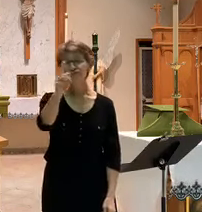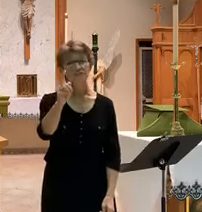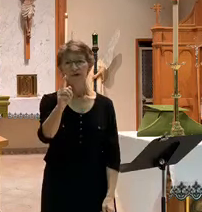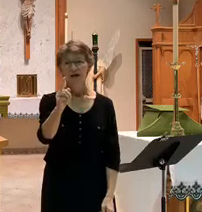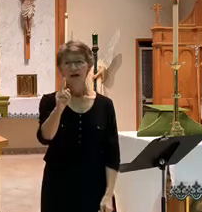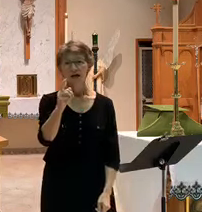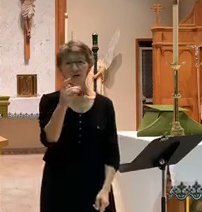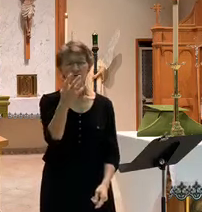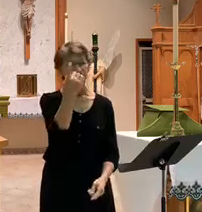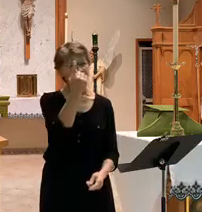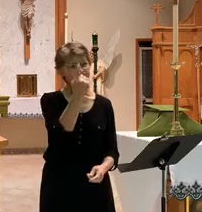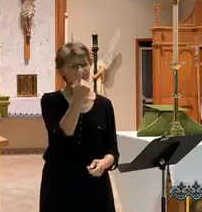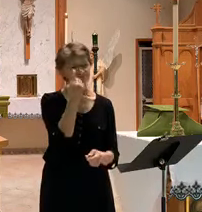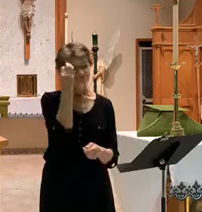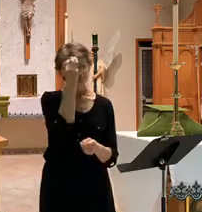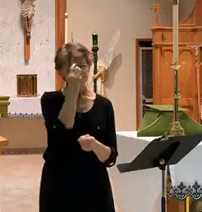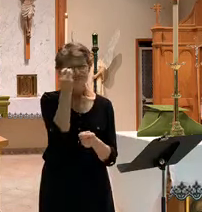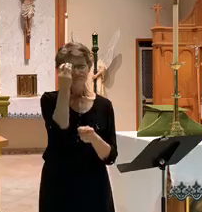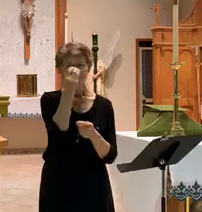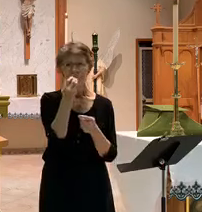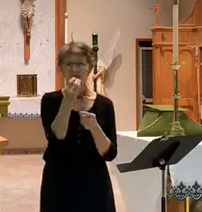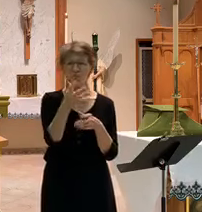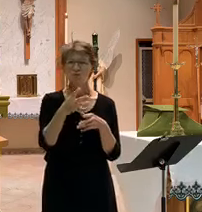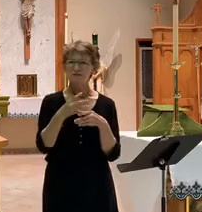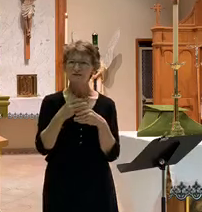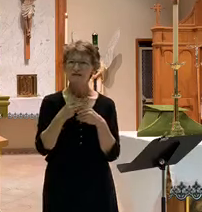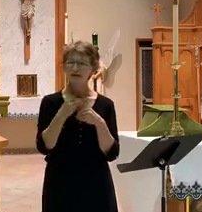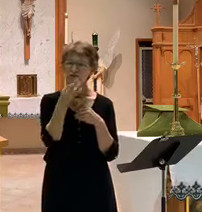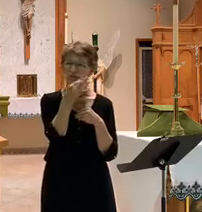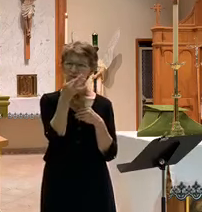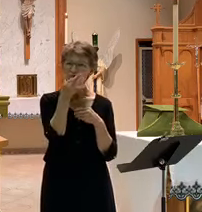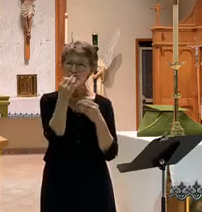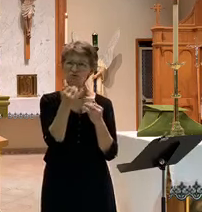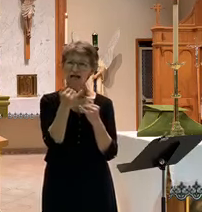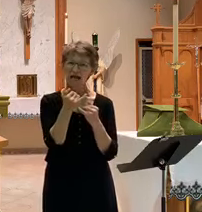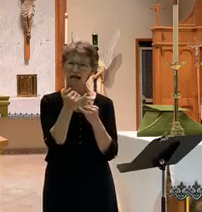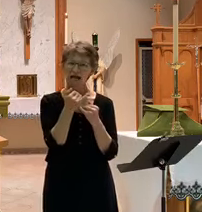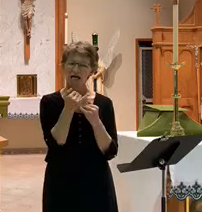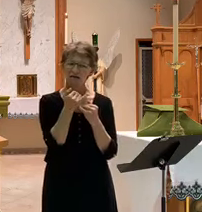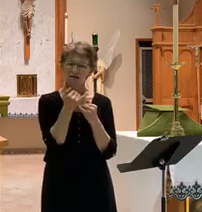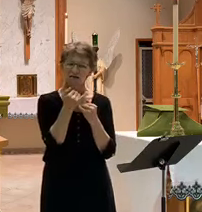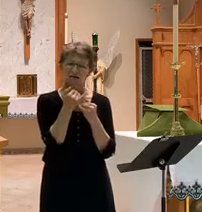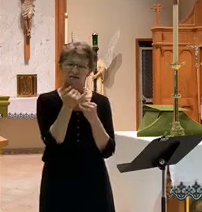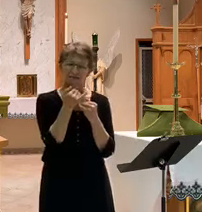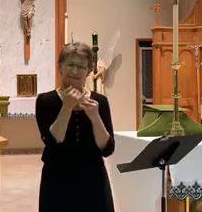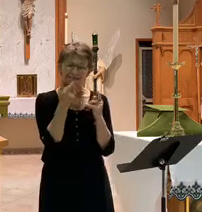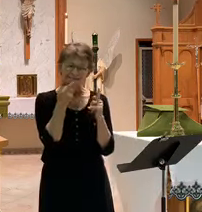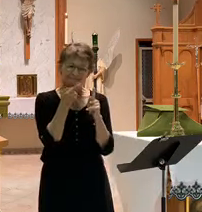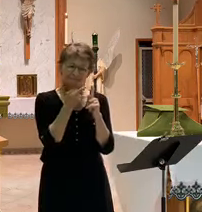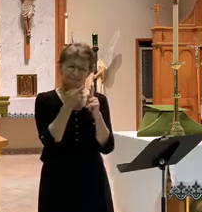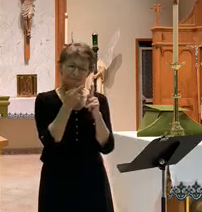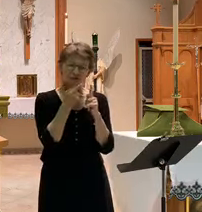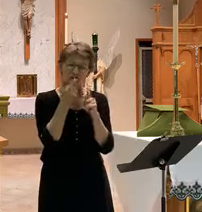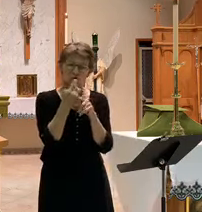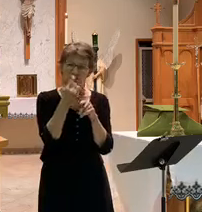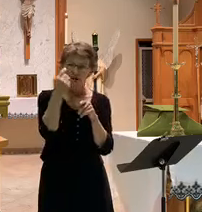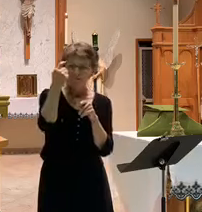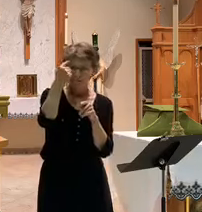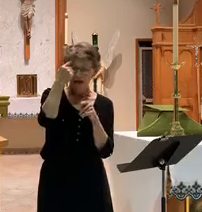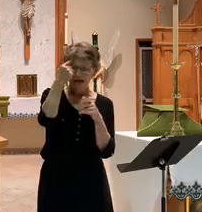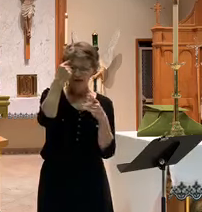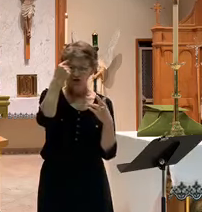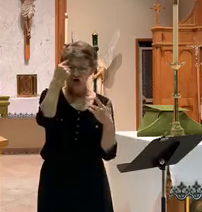away. But I encourage you to receive communion today intentionally. Using your mind, bringing your